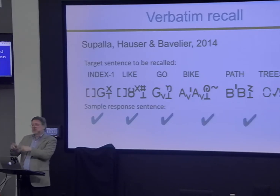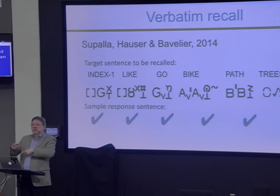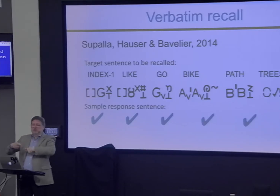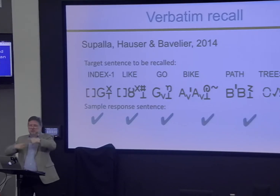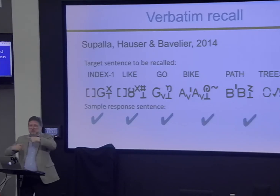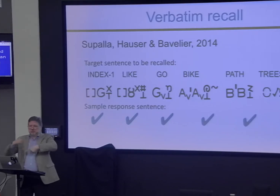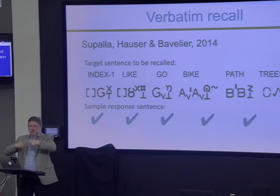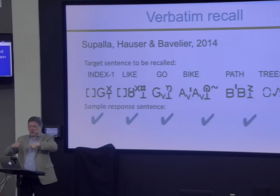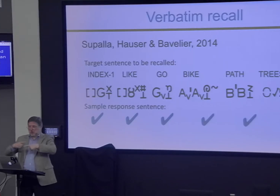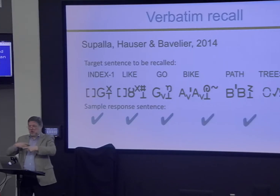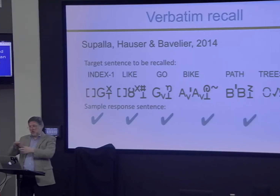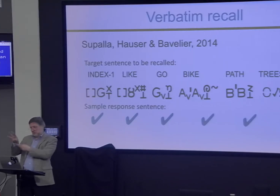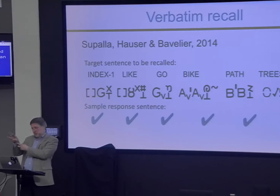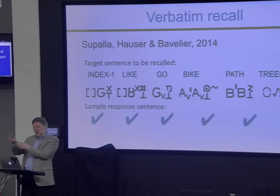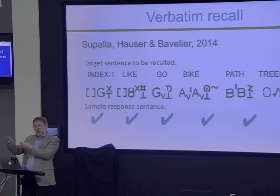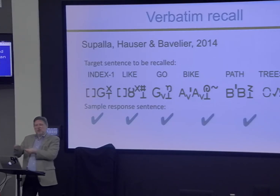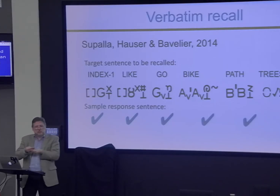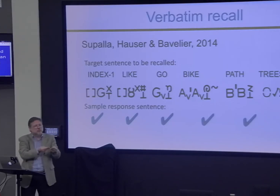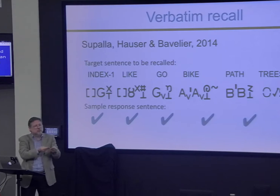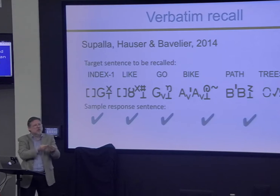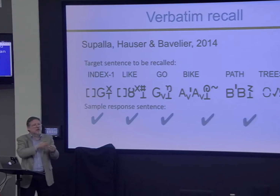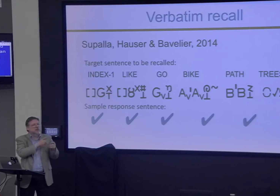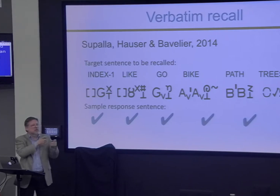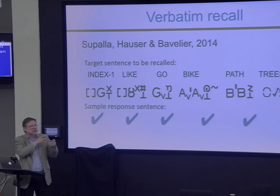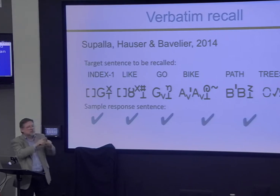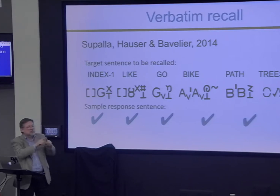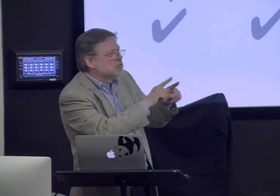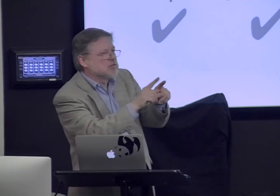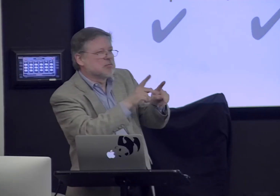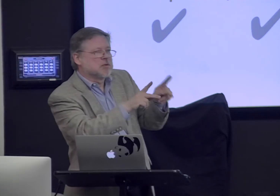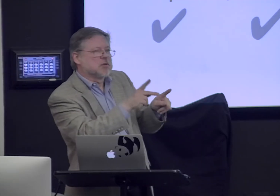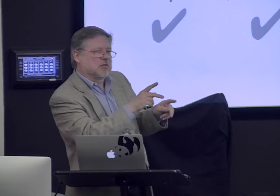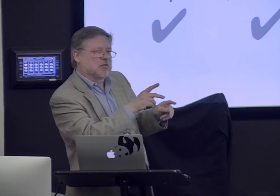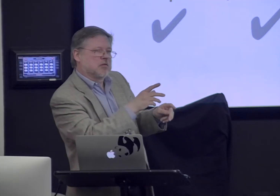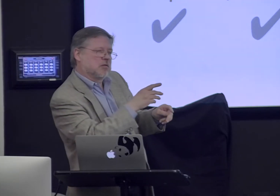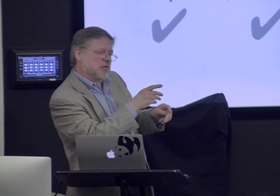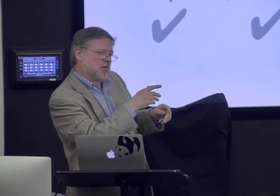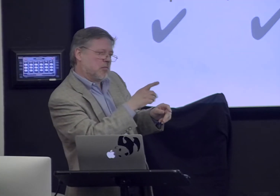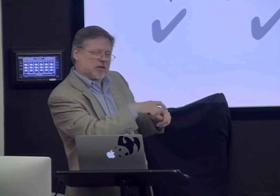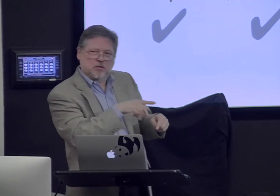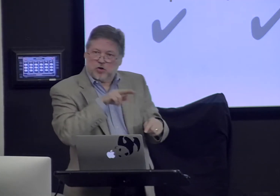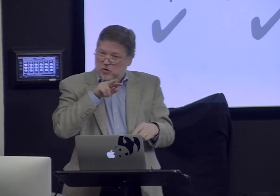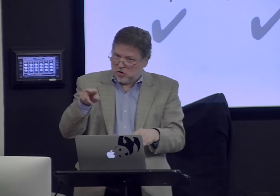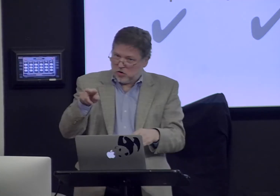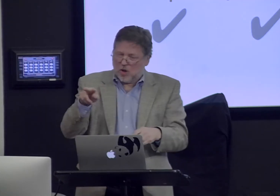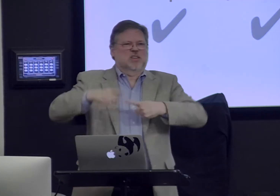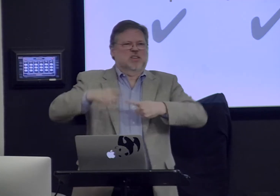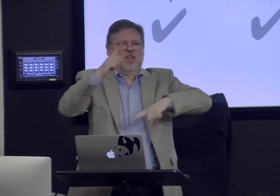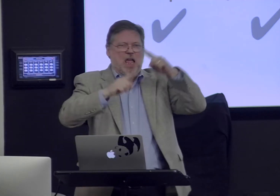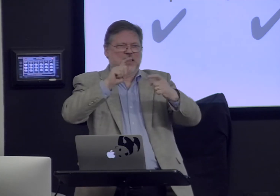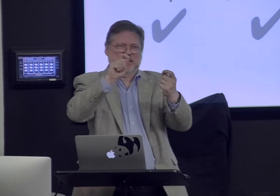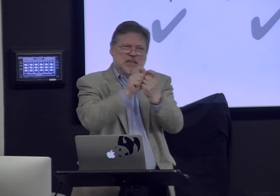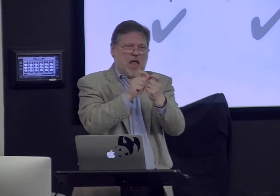So I worked with a few collaborators on a verbatim recall task. We created a number of